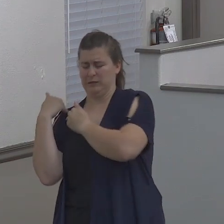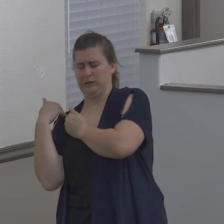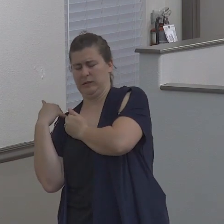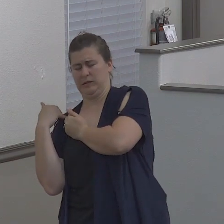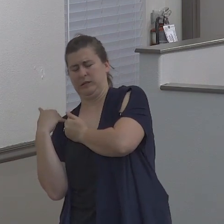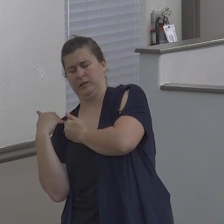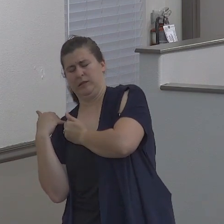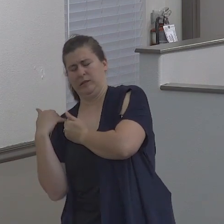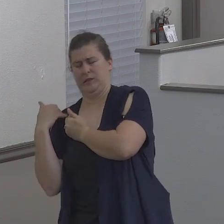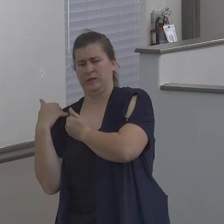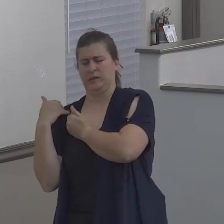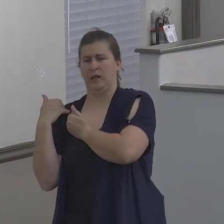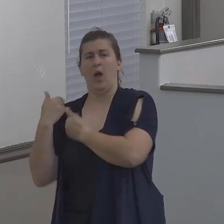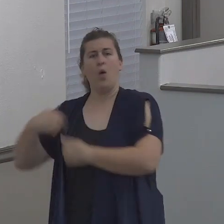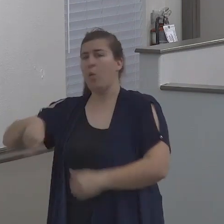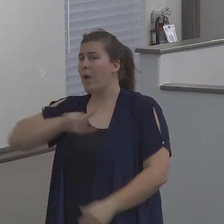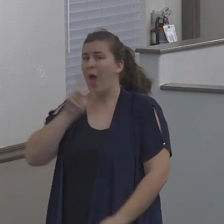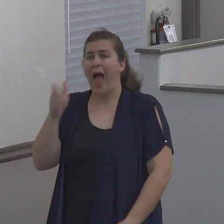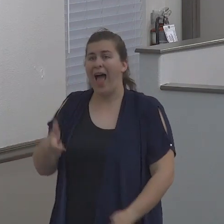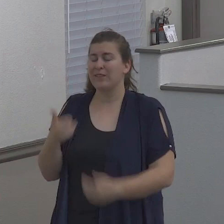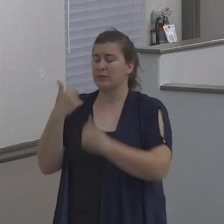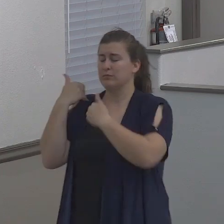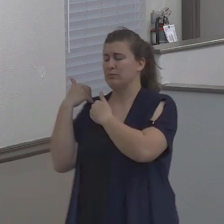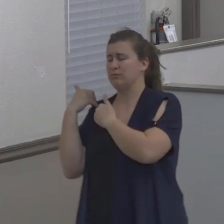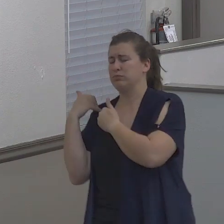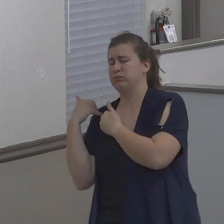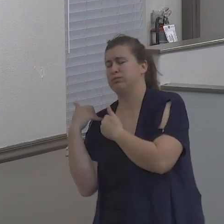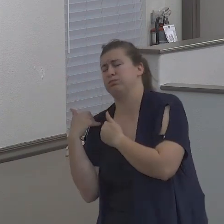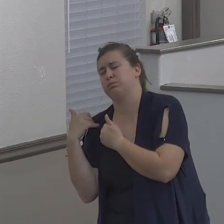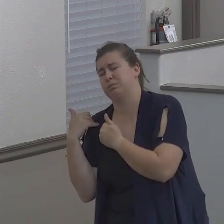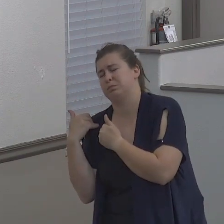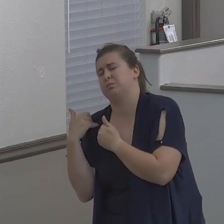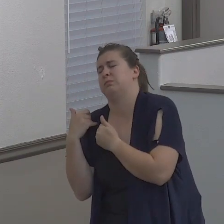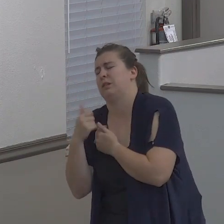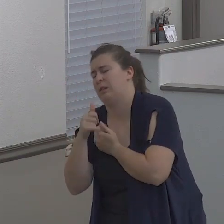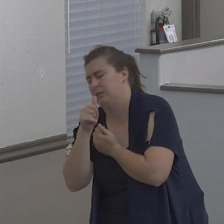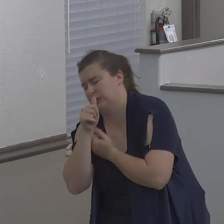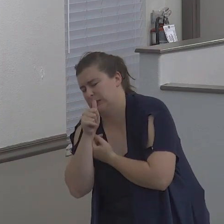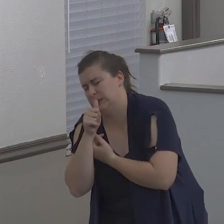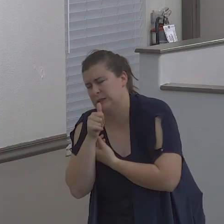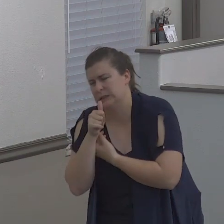The worries press us down, but we don't have to bear those worries.